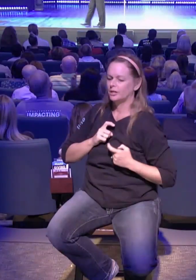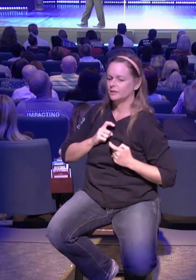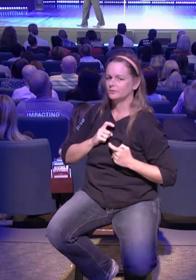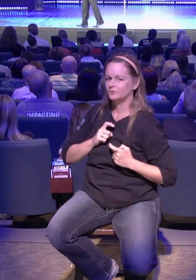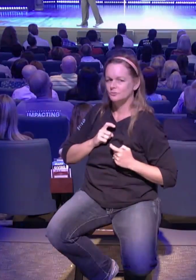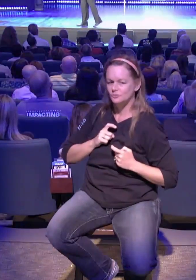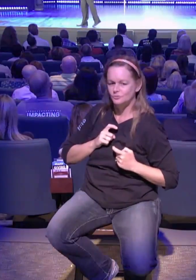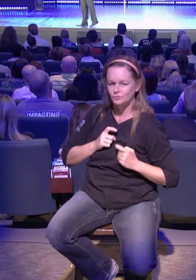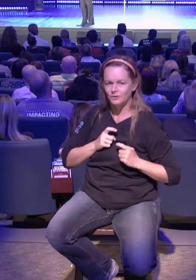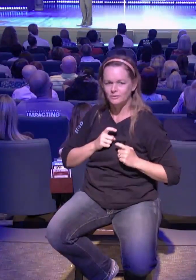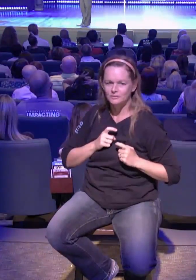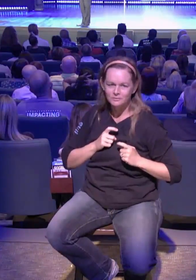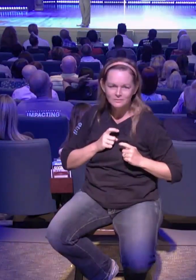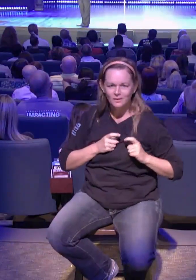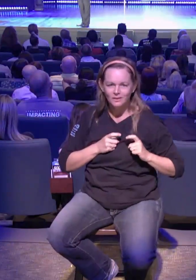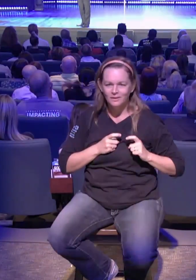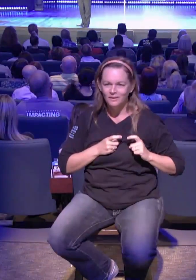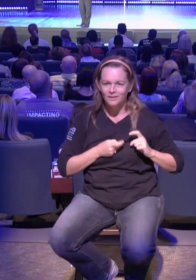of us.